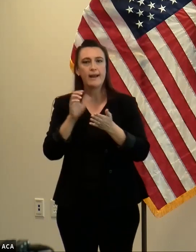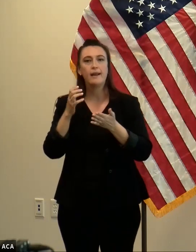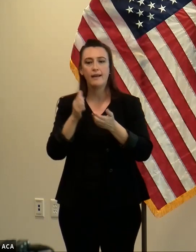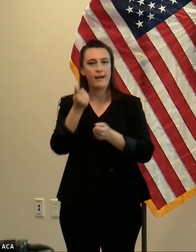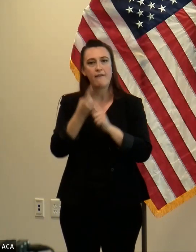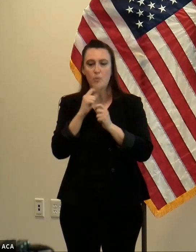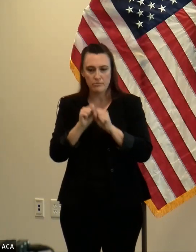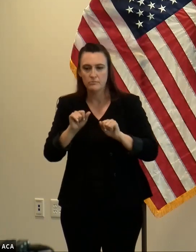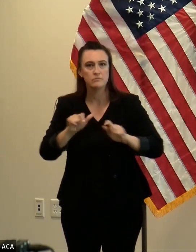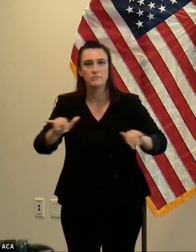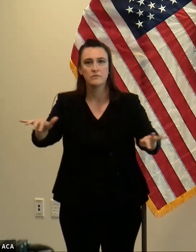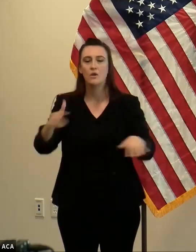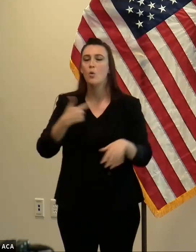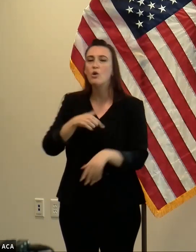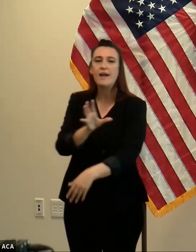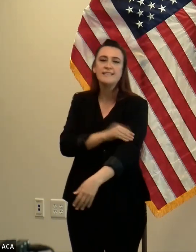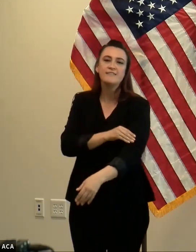state of Arizona.